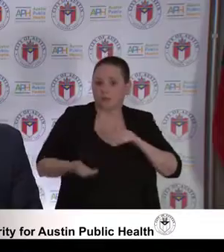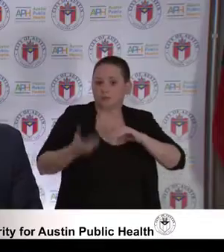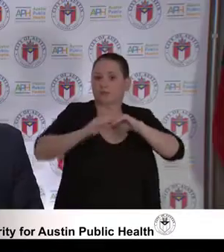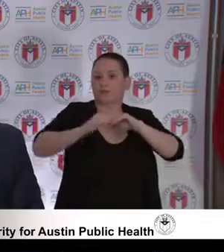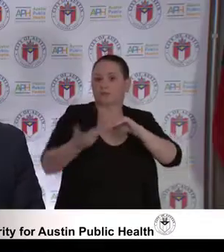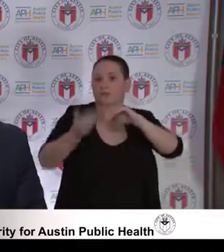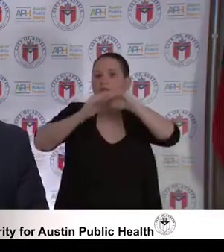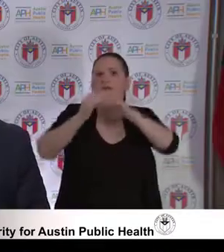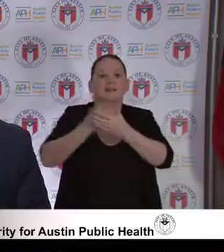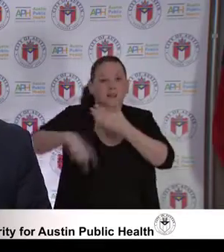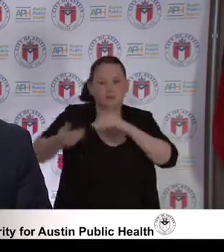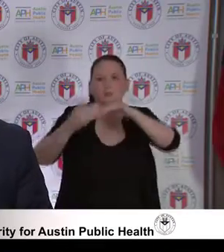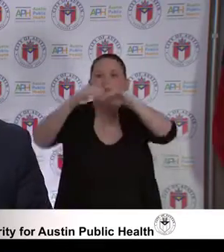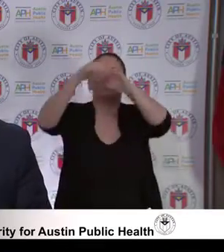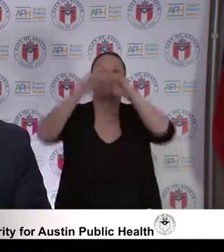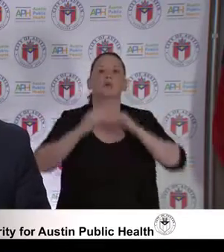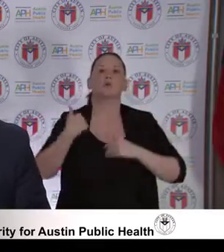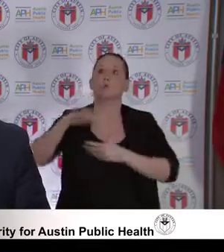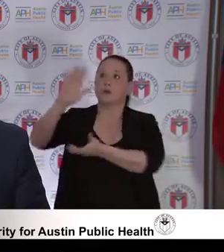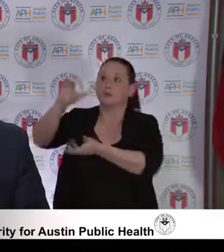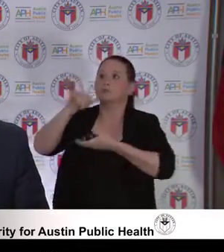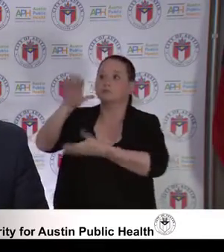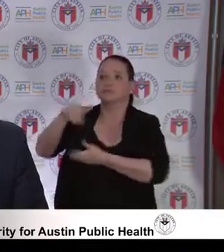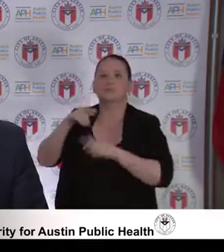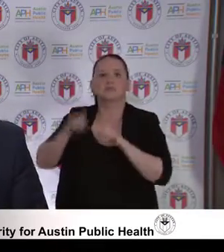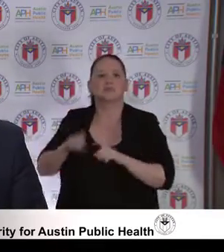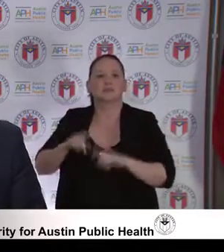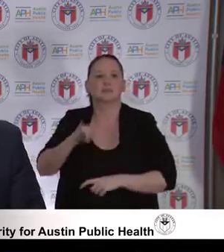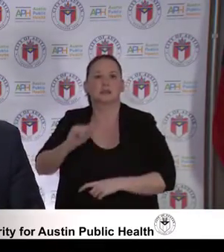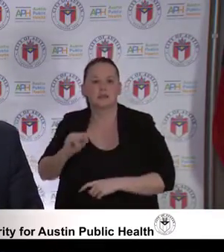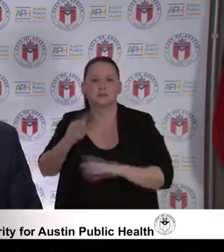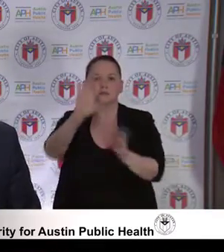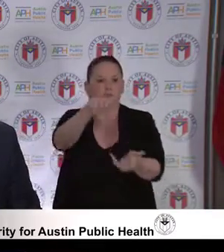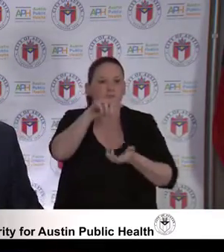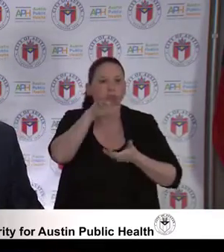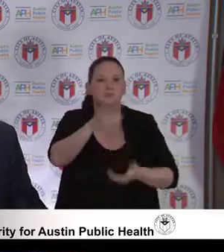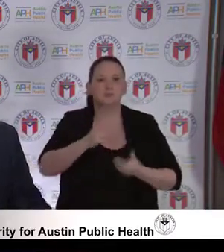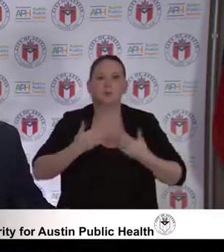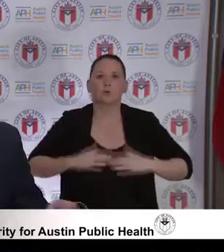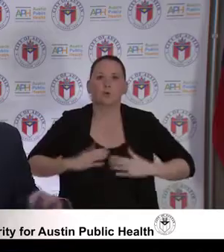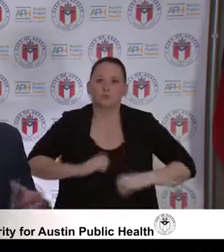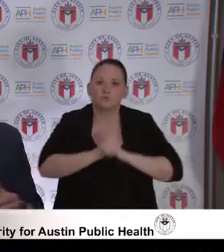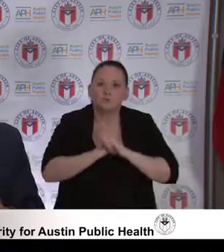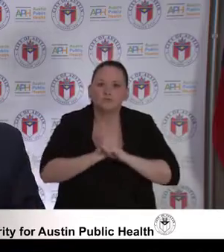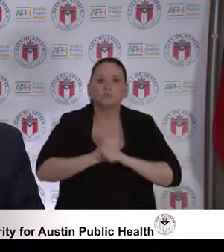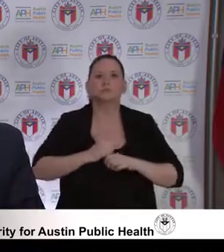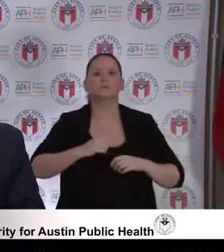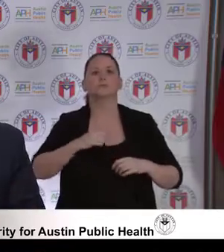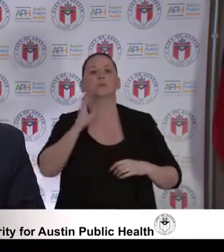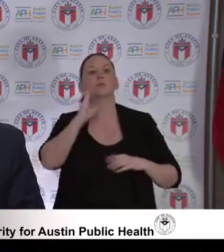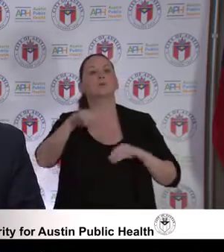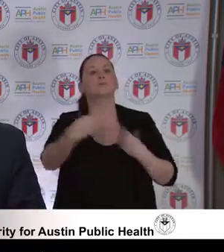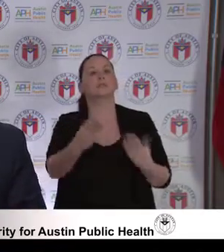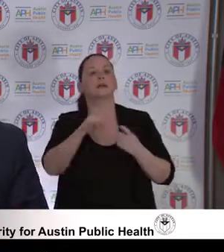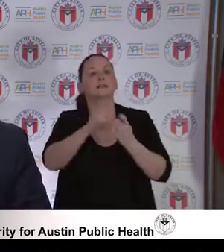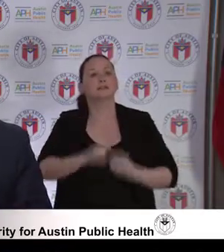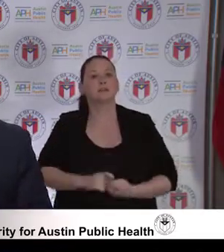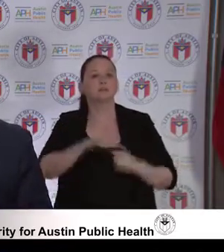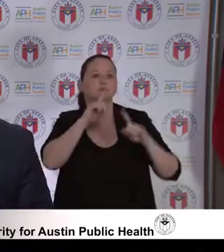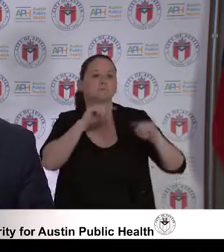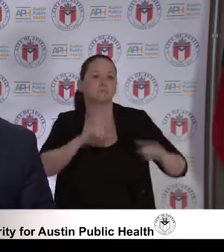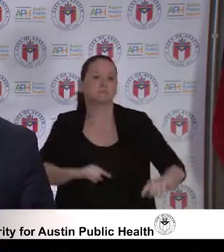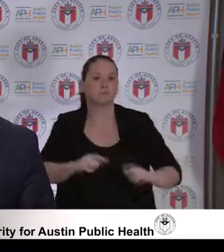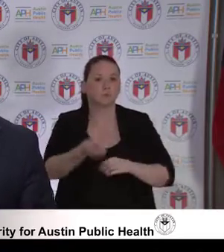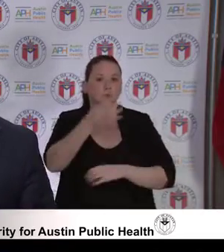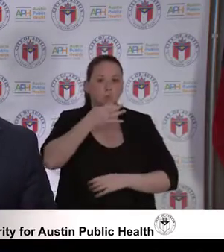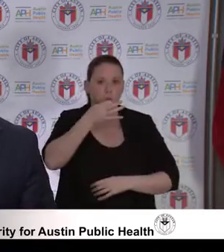as PPE and additional test kits arrive. I will provide more details and certainly answer questions in